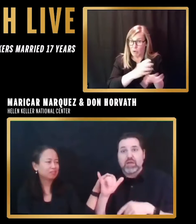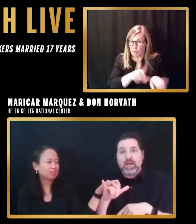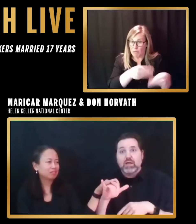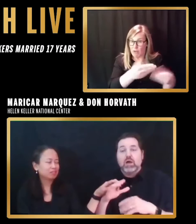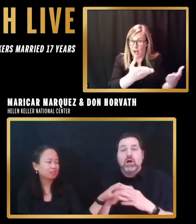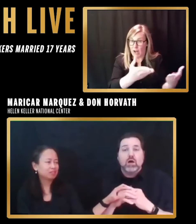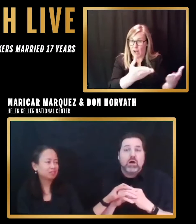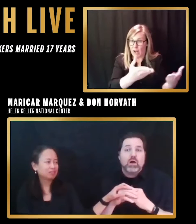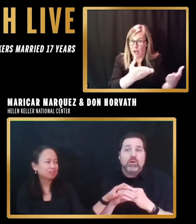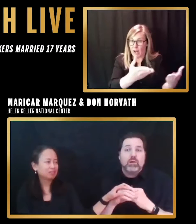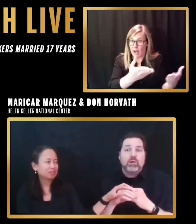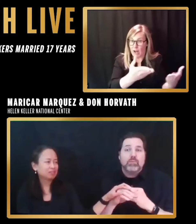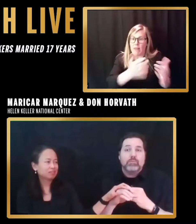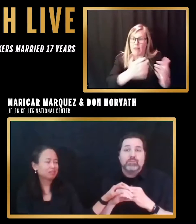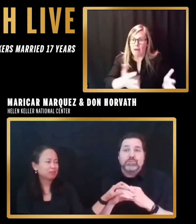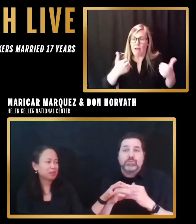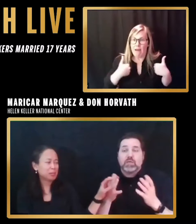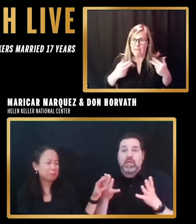about that.